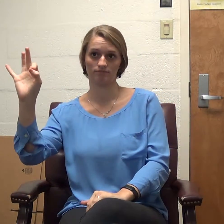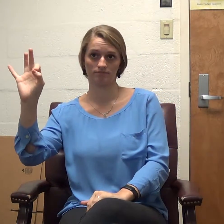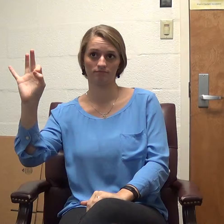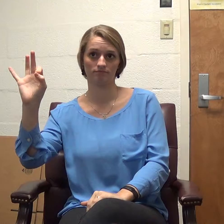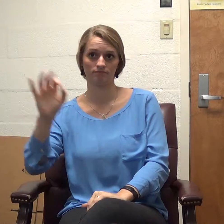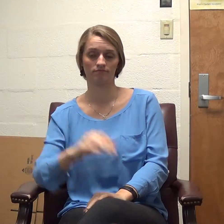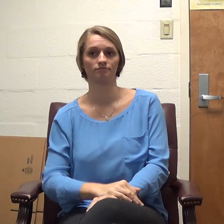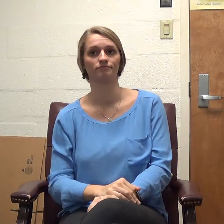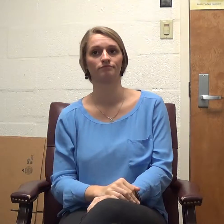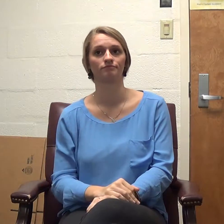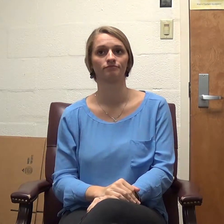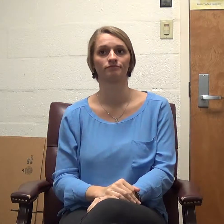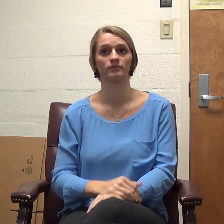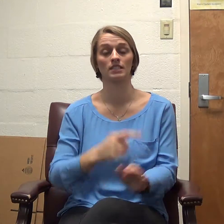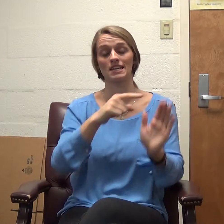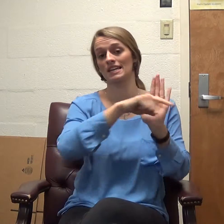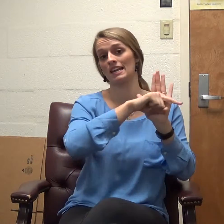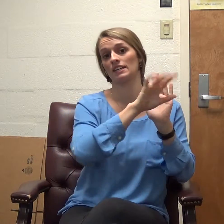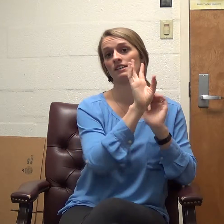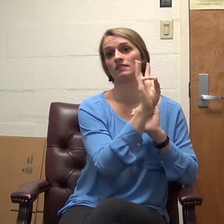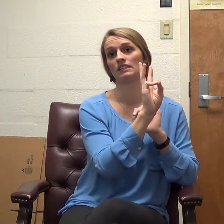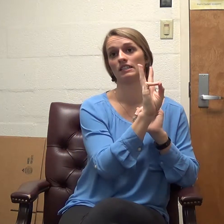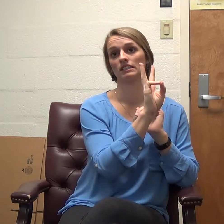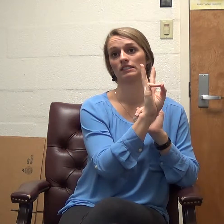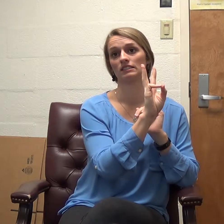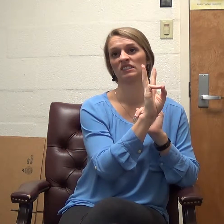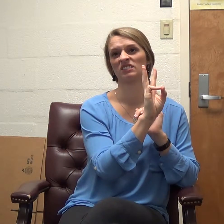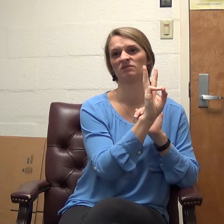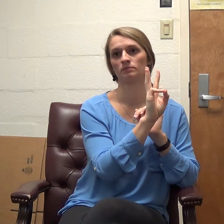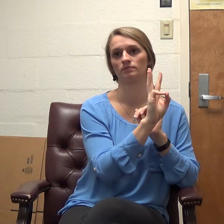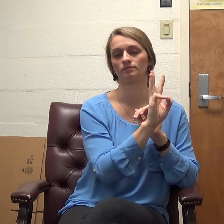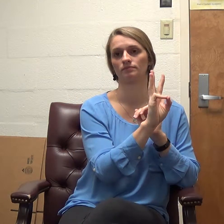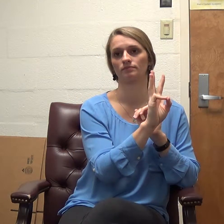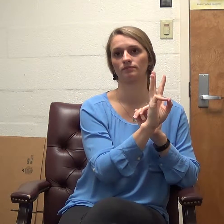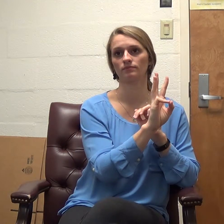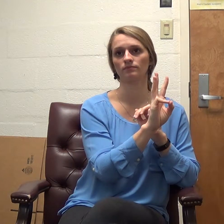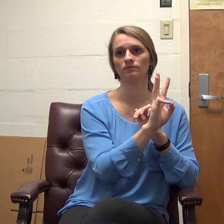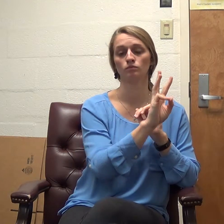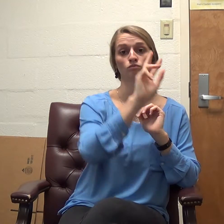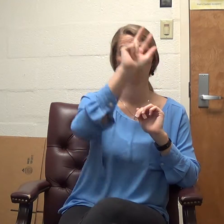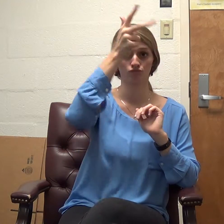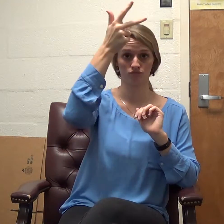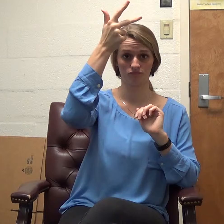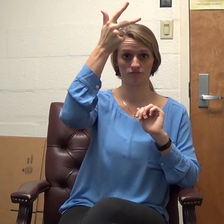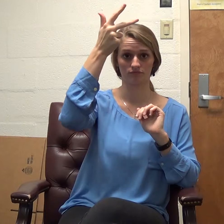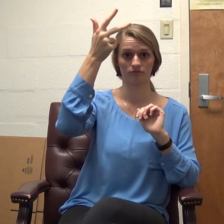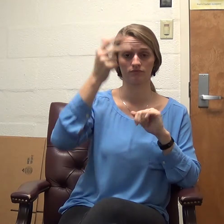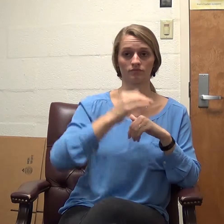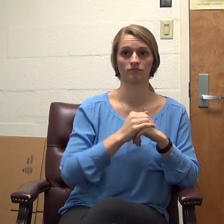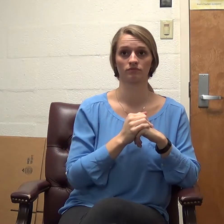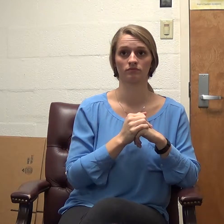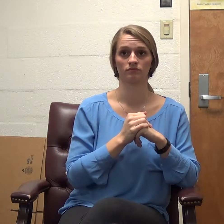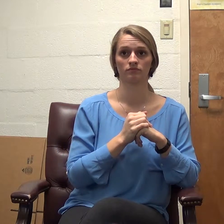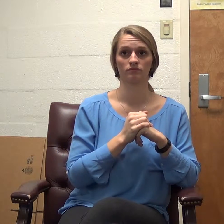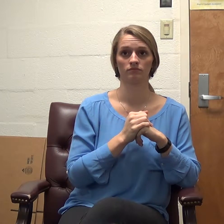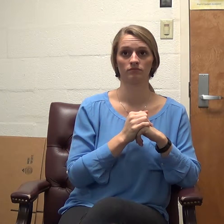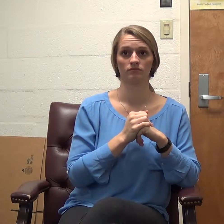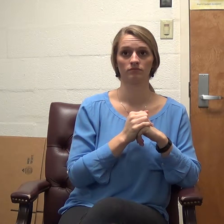49. If I ask you negative 6 to the 3rd power, these are right here, so you know it's the